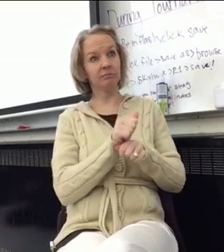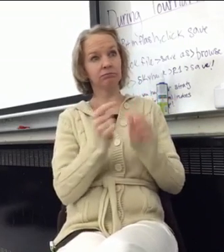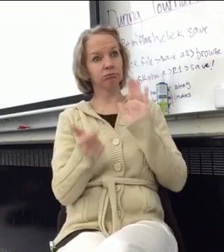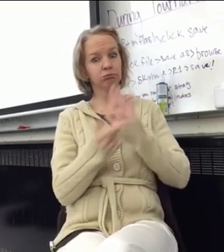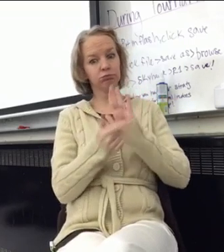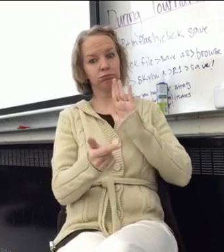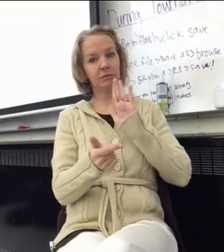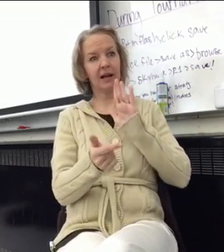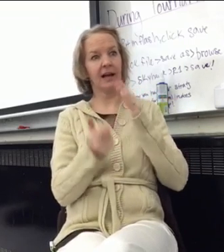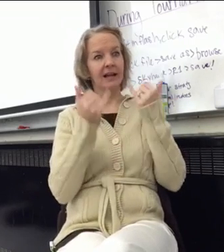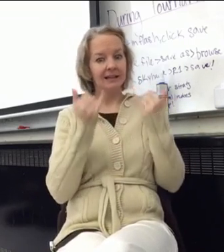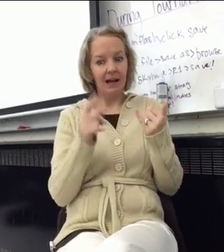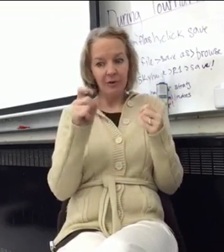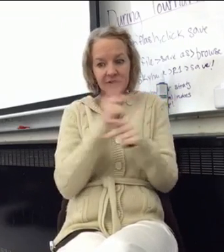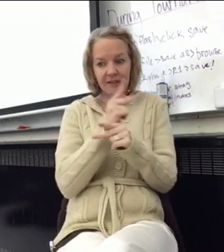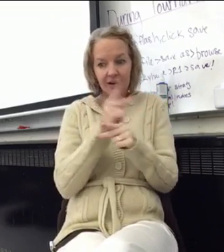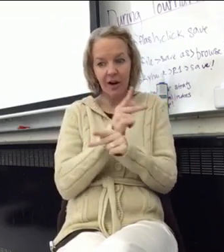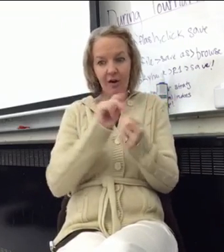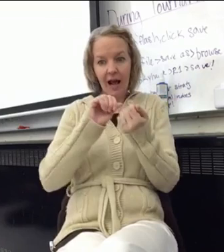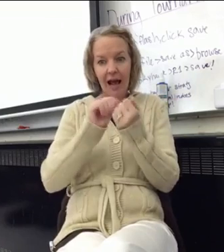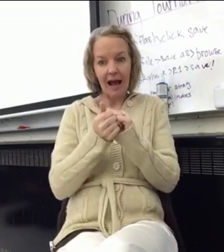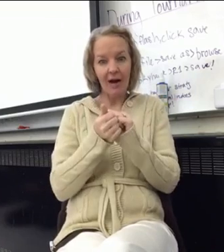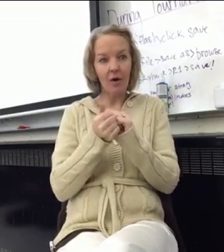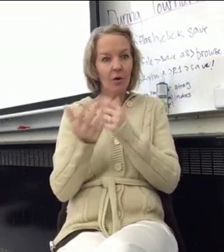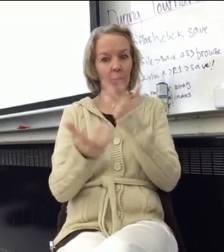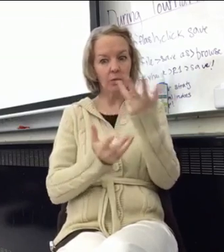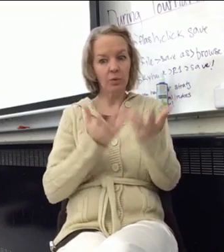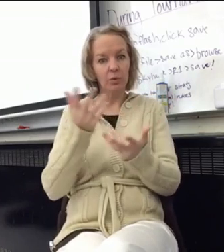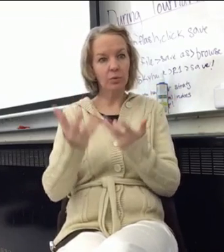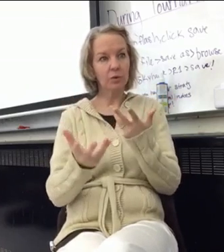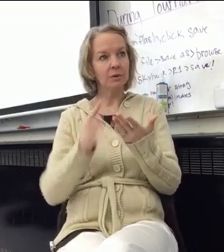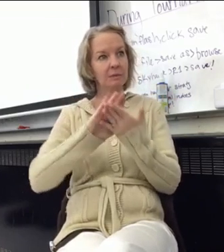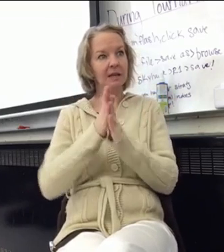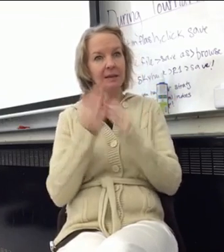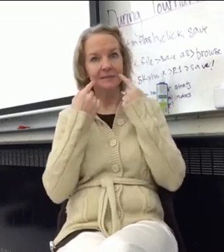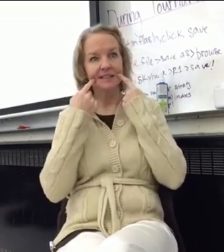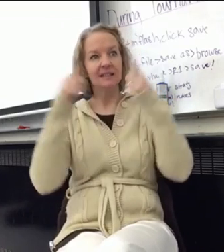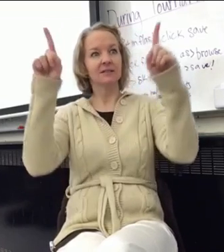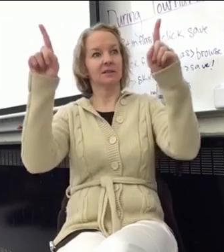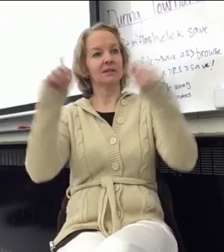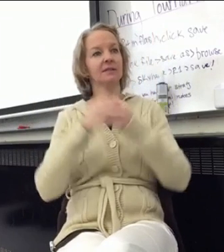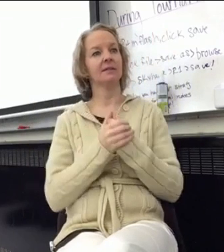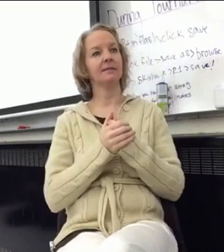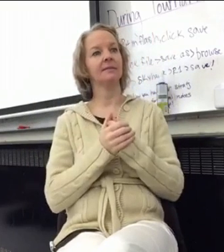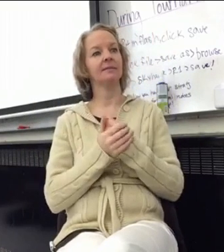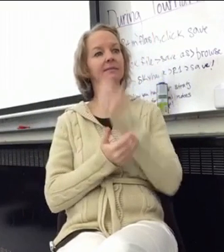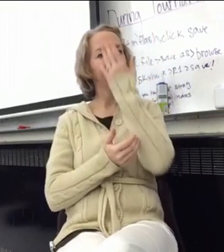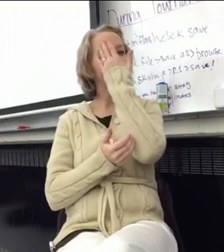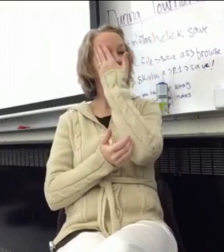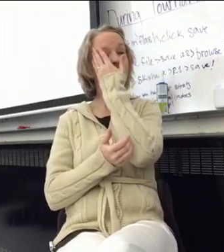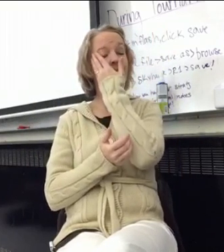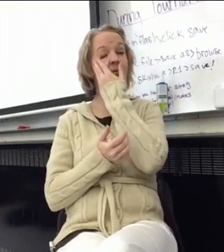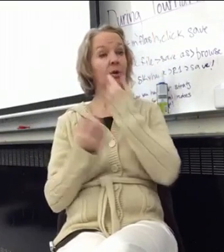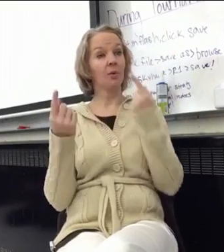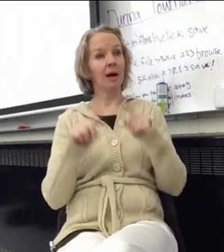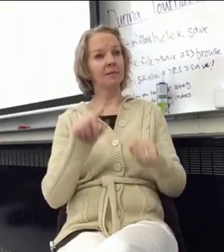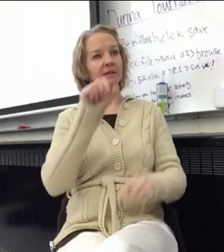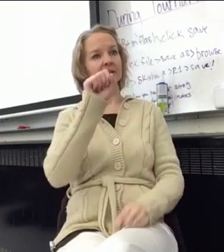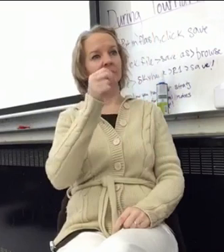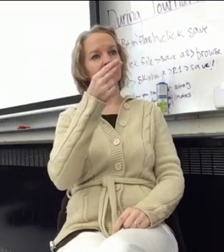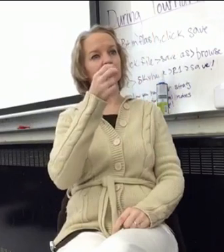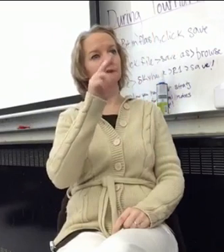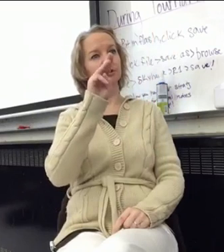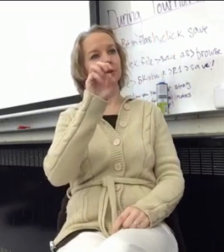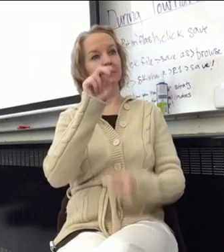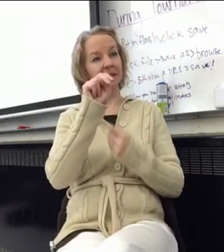must figure out a good way to be able to make this successful. Now, what happens is that Sherman, who we